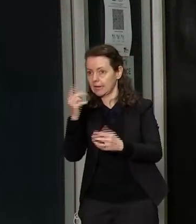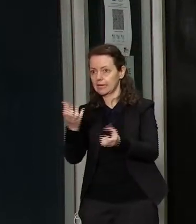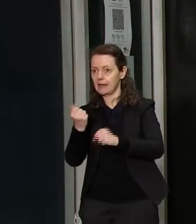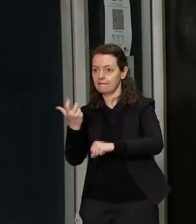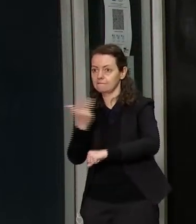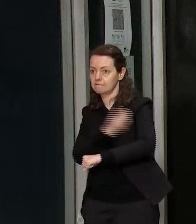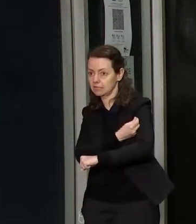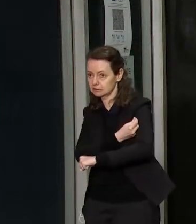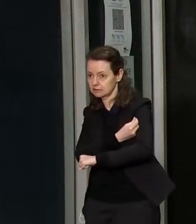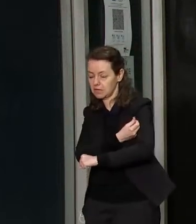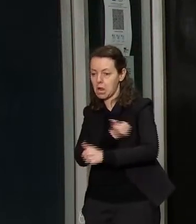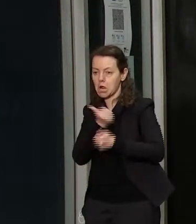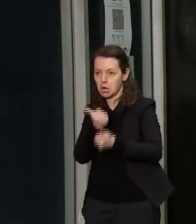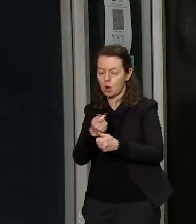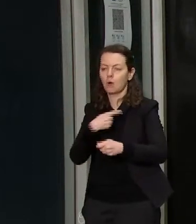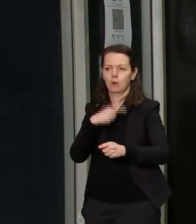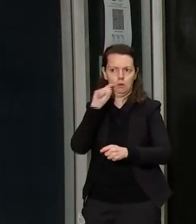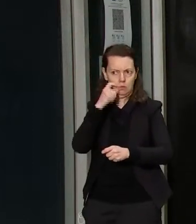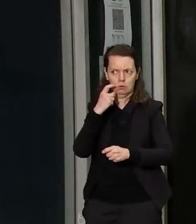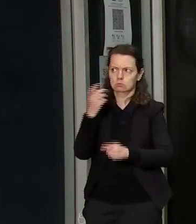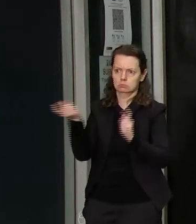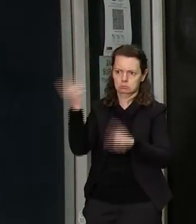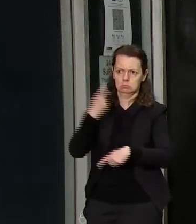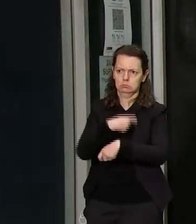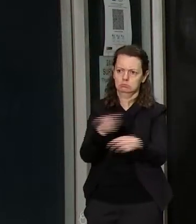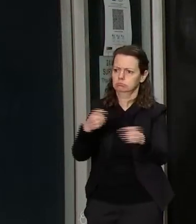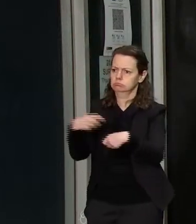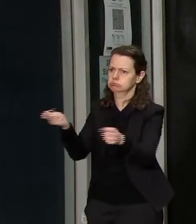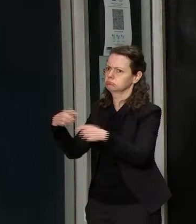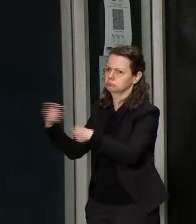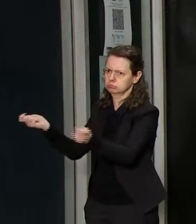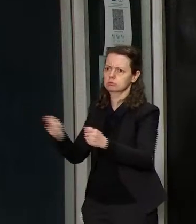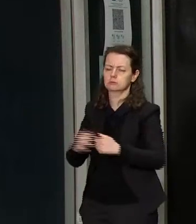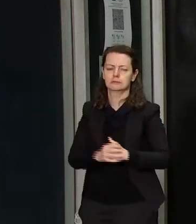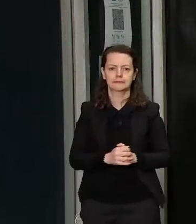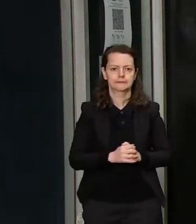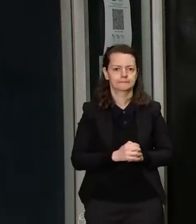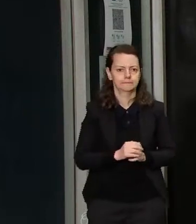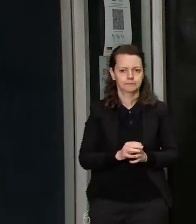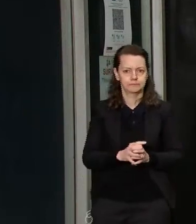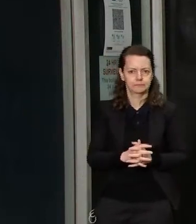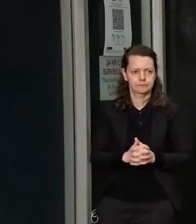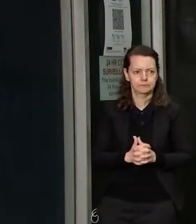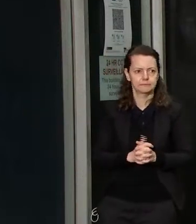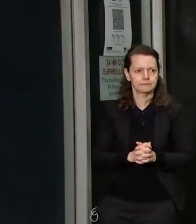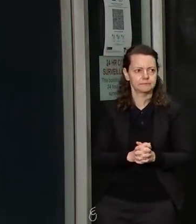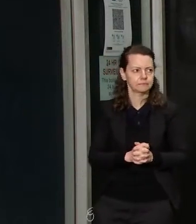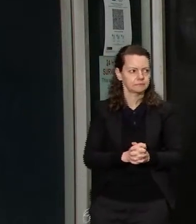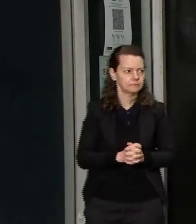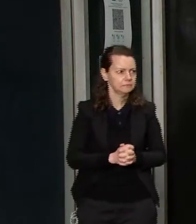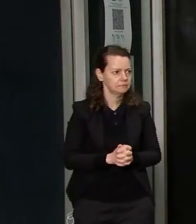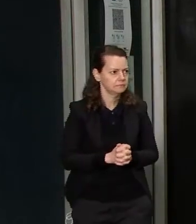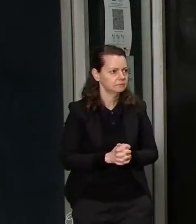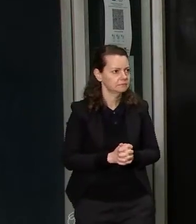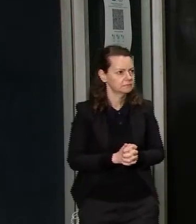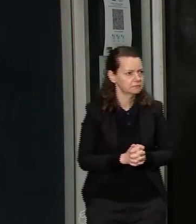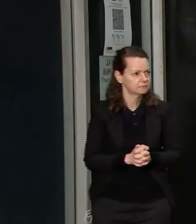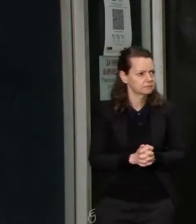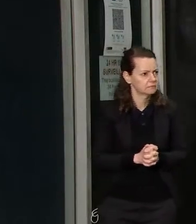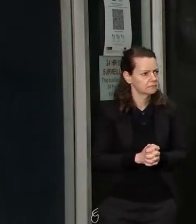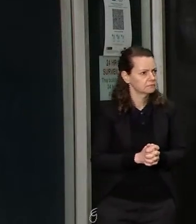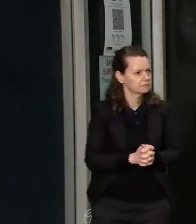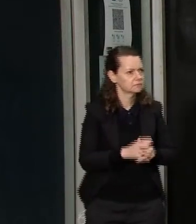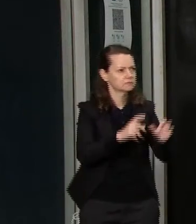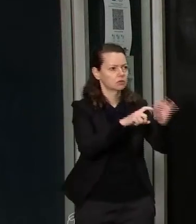an ATAGI recommendation to use it, terrific to roll out. Sorry, just elective surgery, sorry. Just in regards to elective